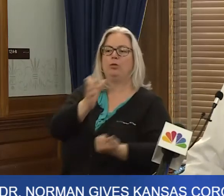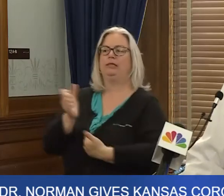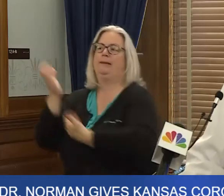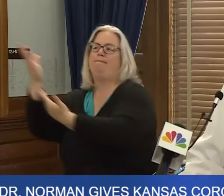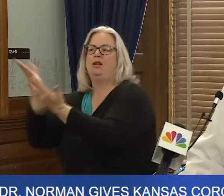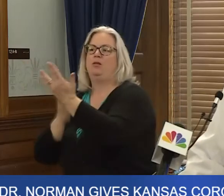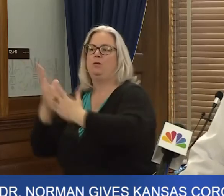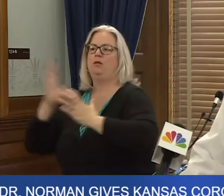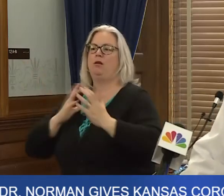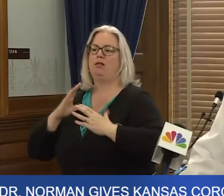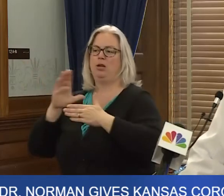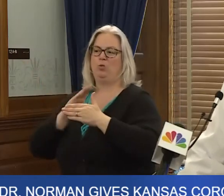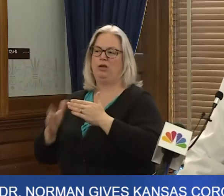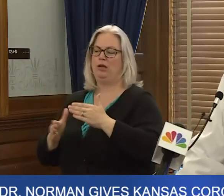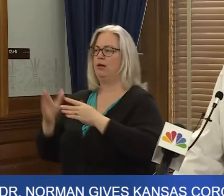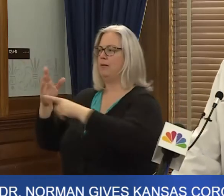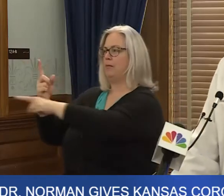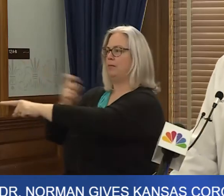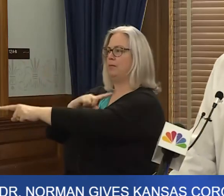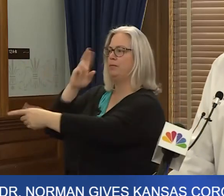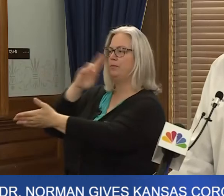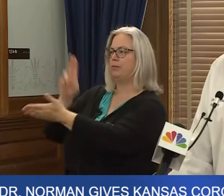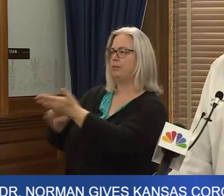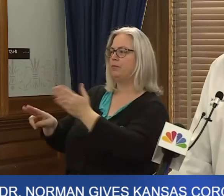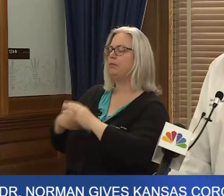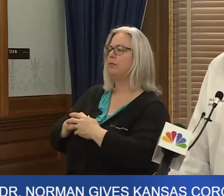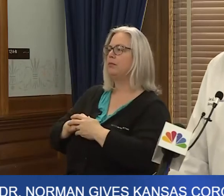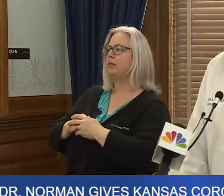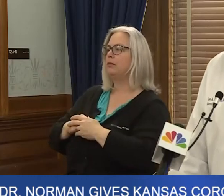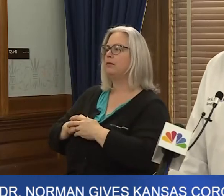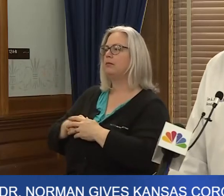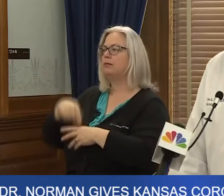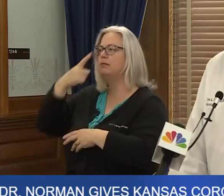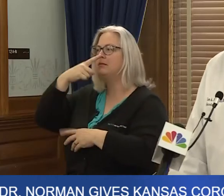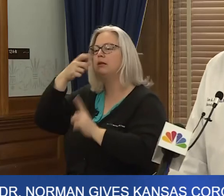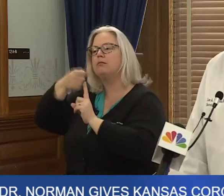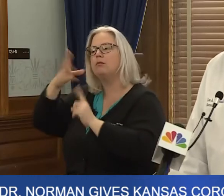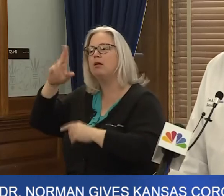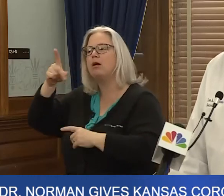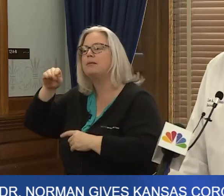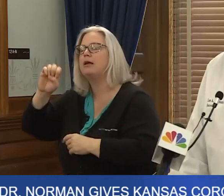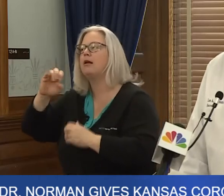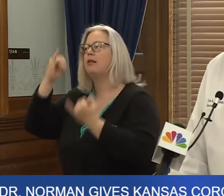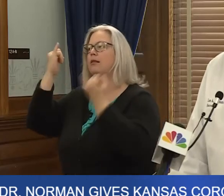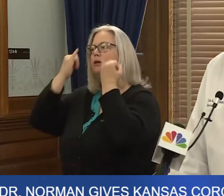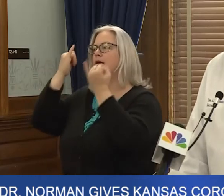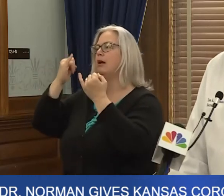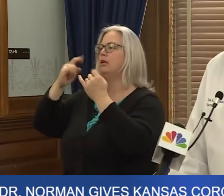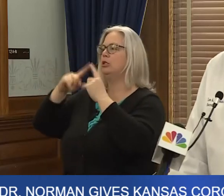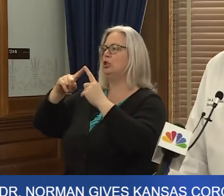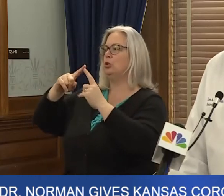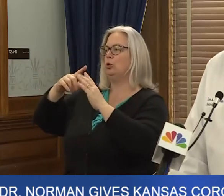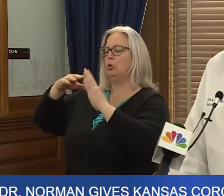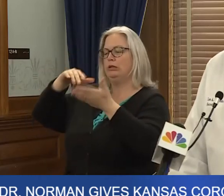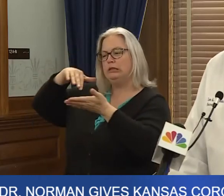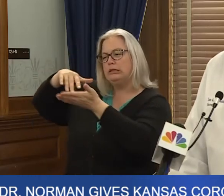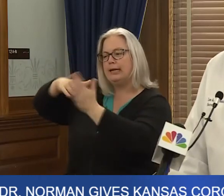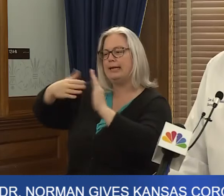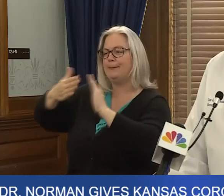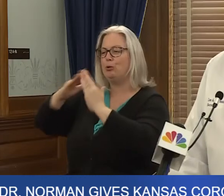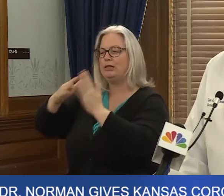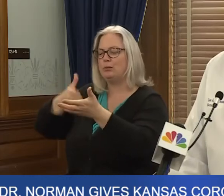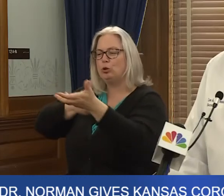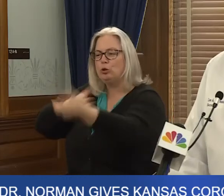weekend. Secretary, can you give us an update at all on the idea of studying municipal sewage? Are you